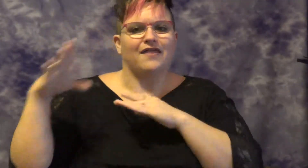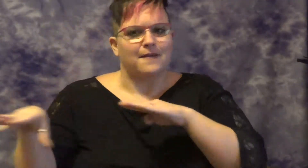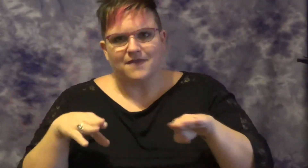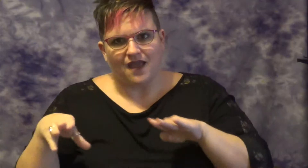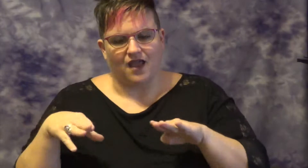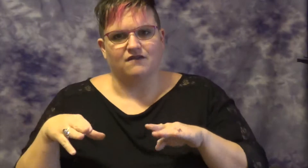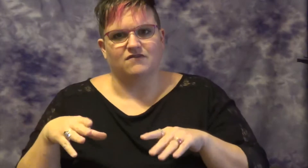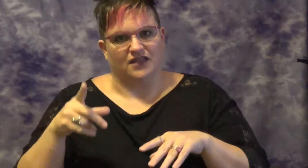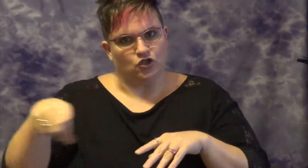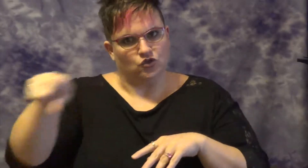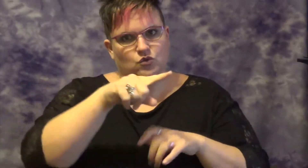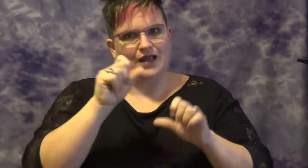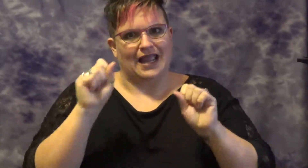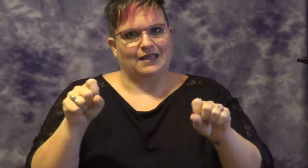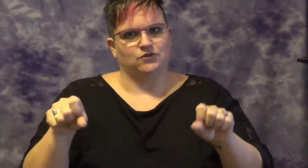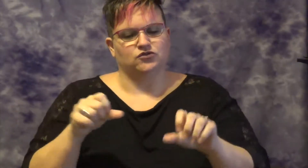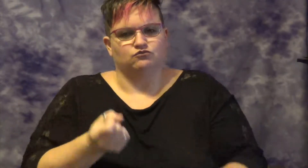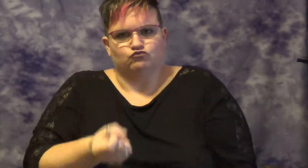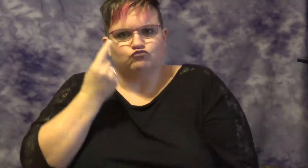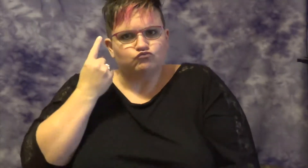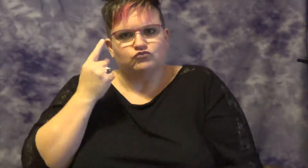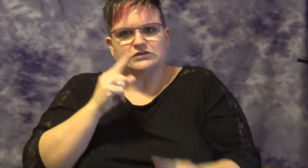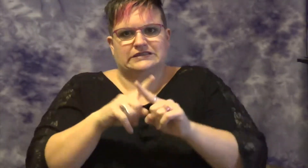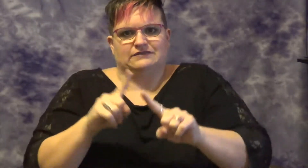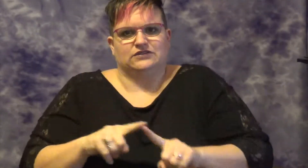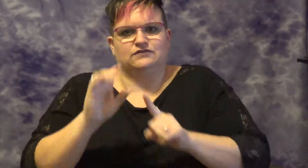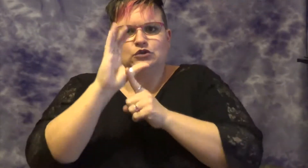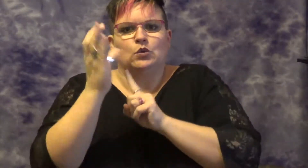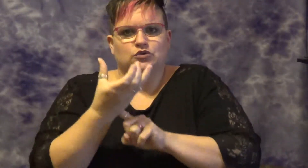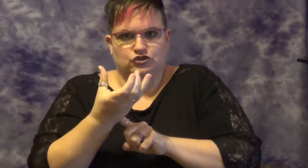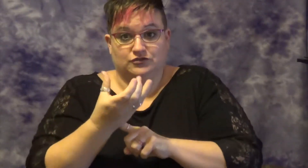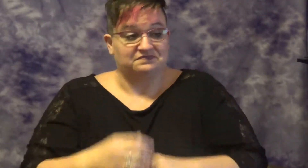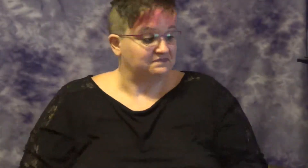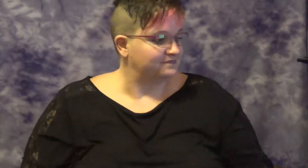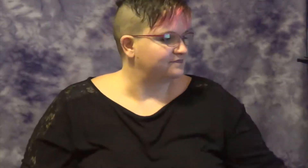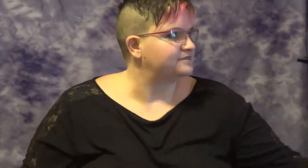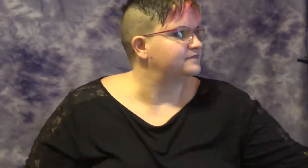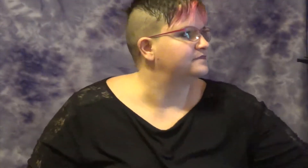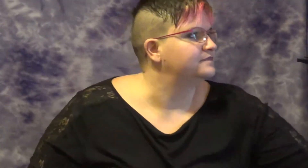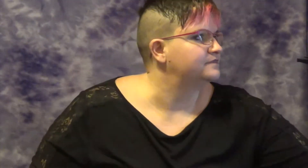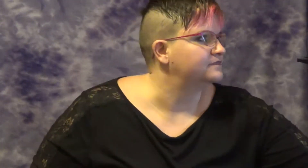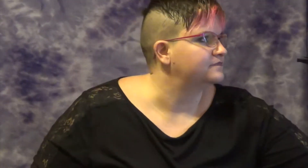can understand specific behaviors and understand all those different cultures out there.